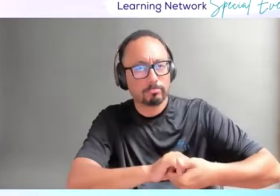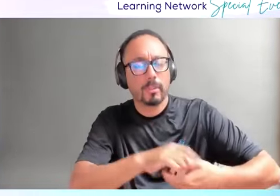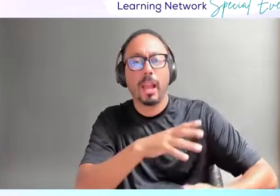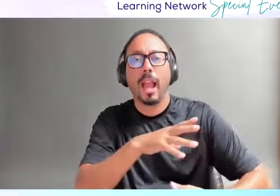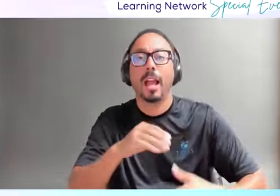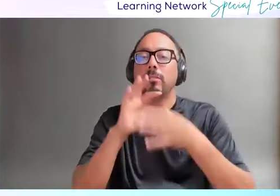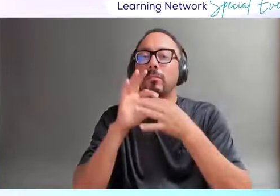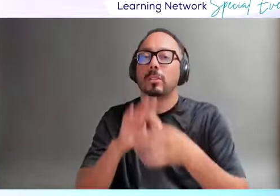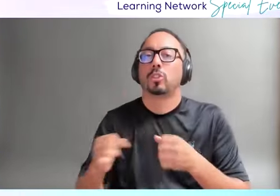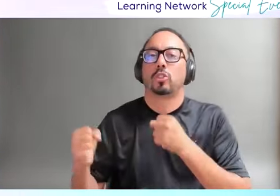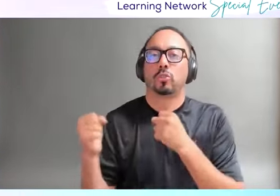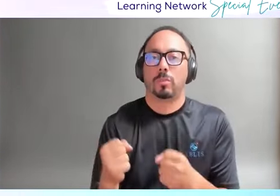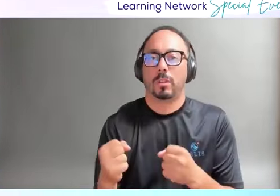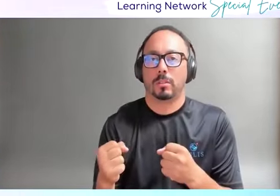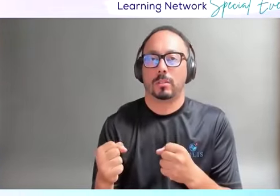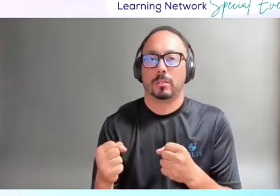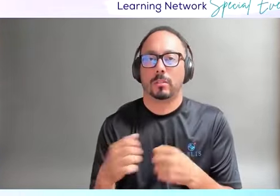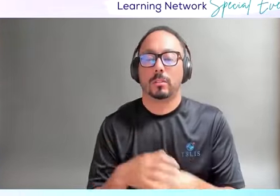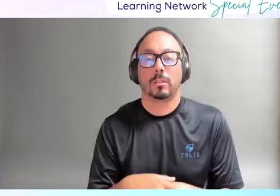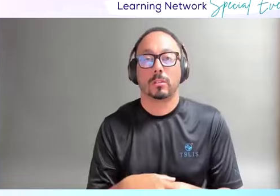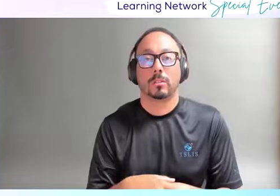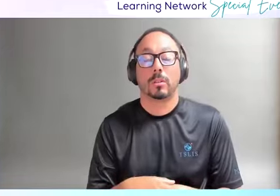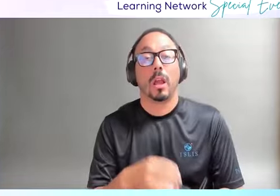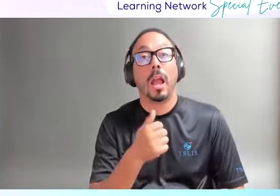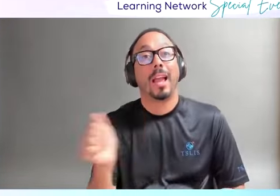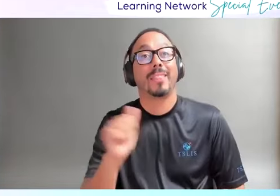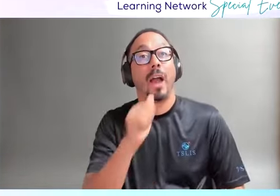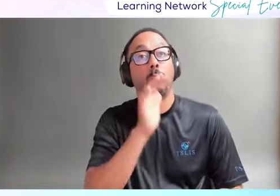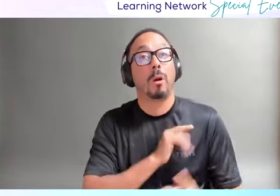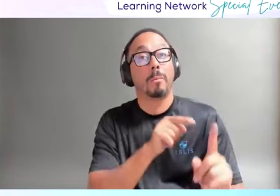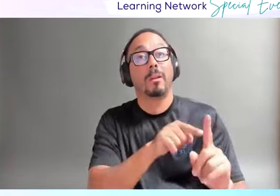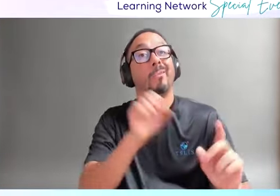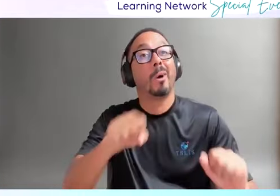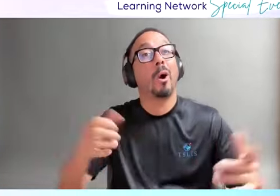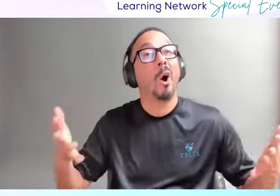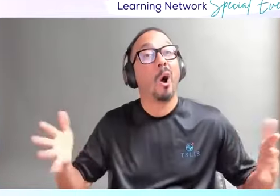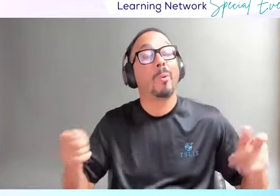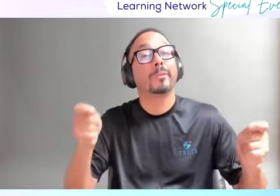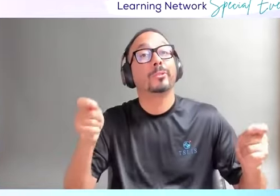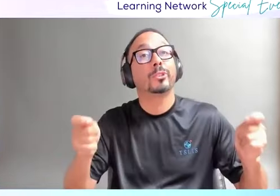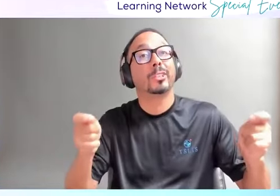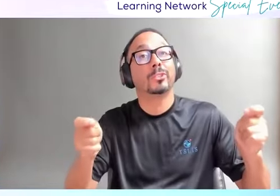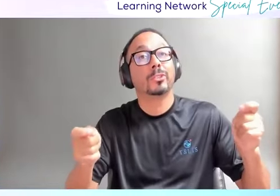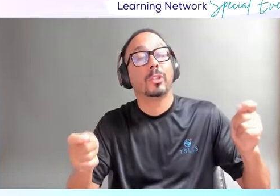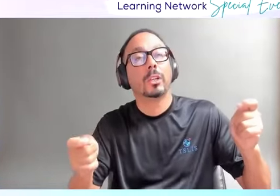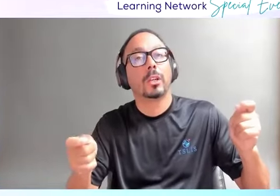bit of change that might have been addressed already by that woman in either area can be built upon to take the next step.